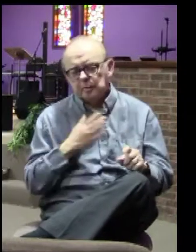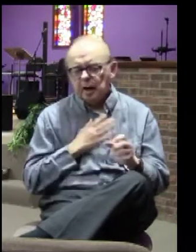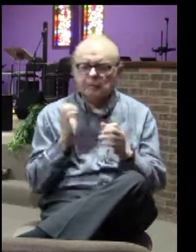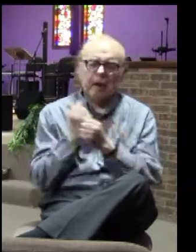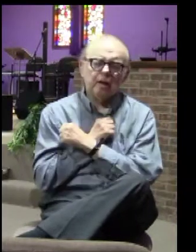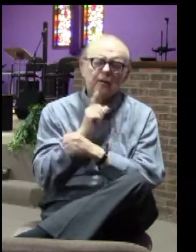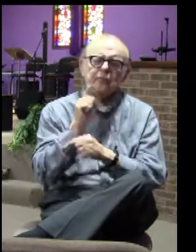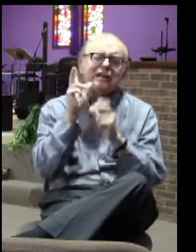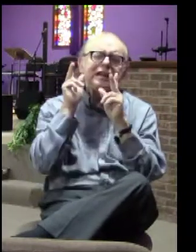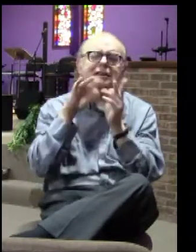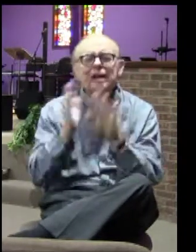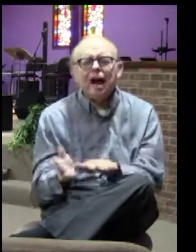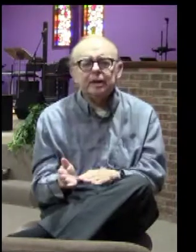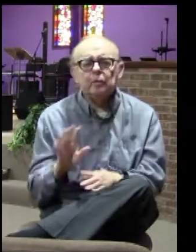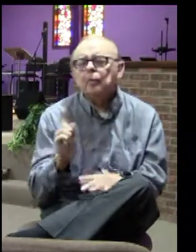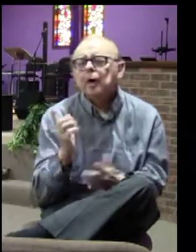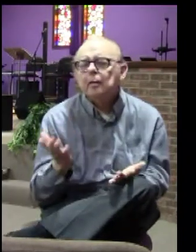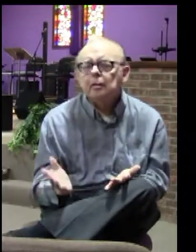one died?